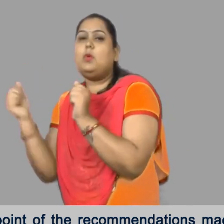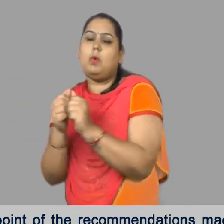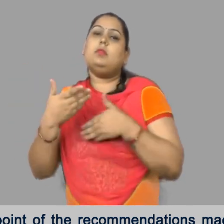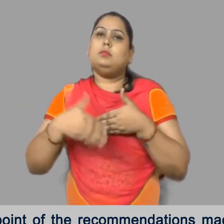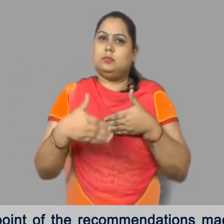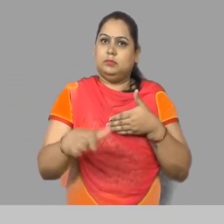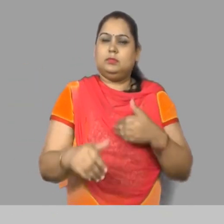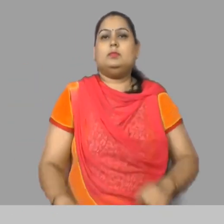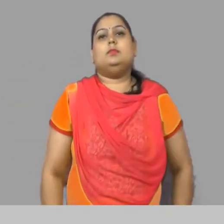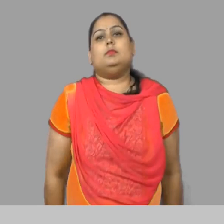nurses.